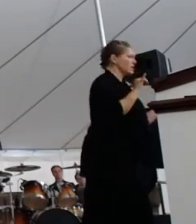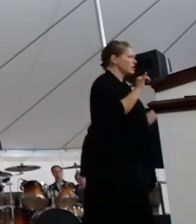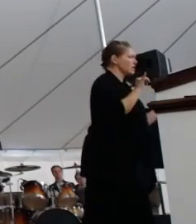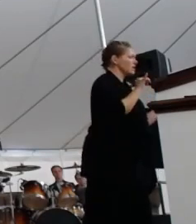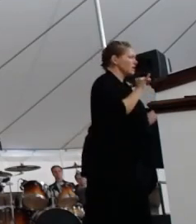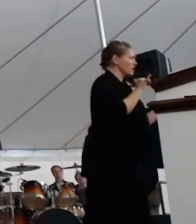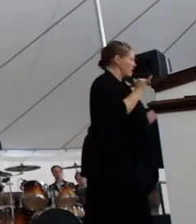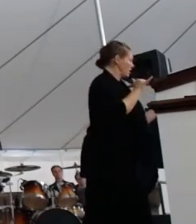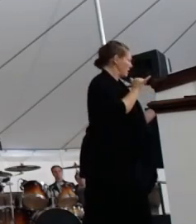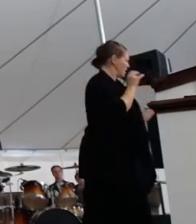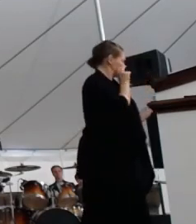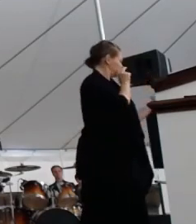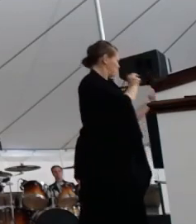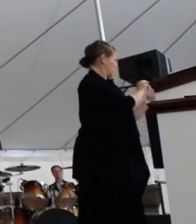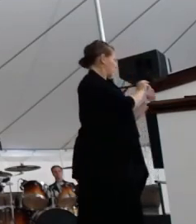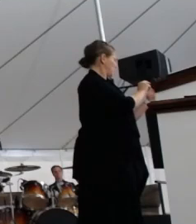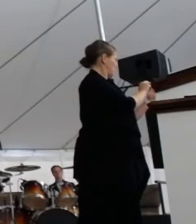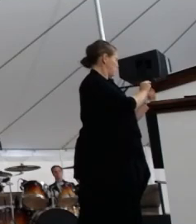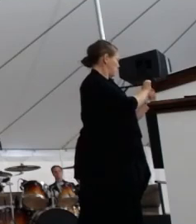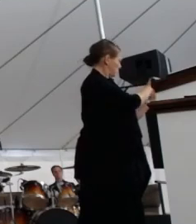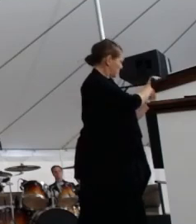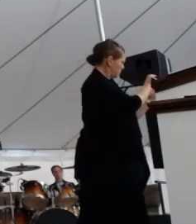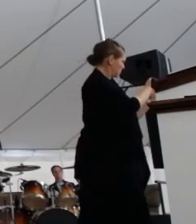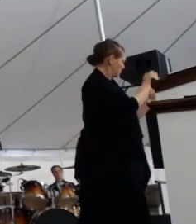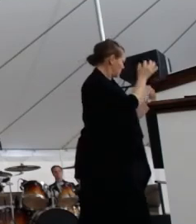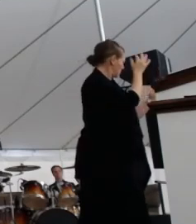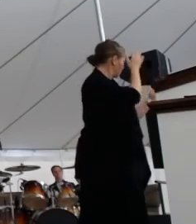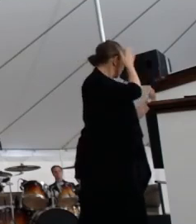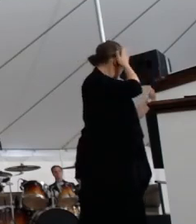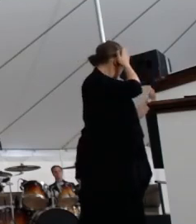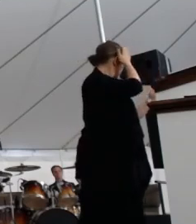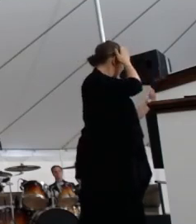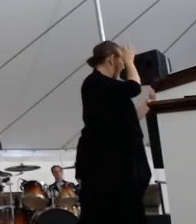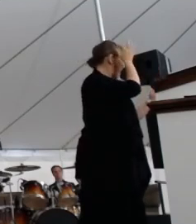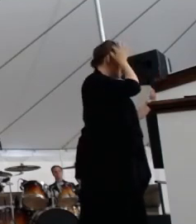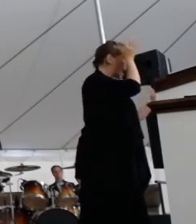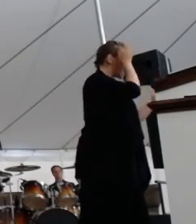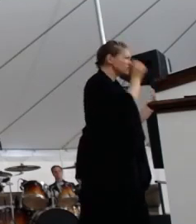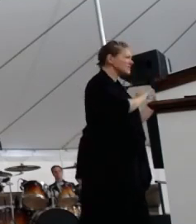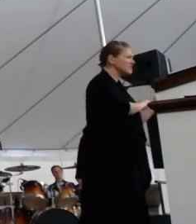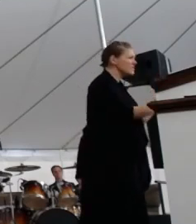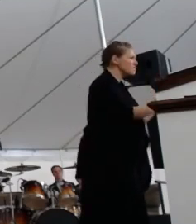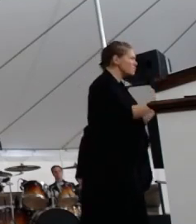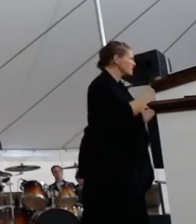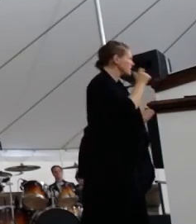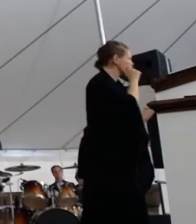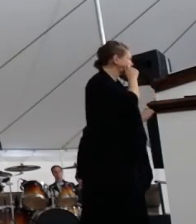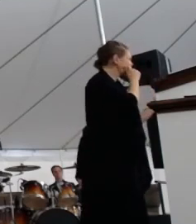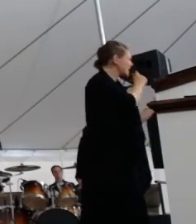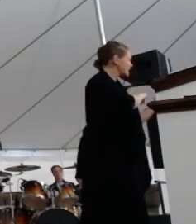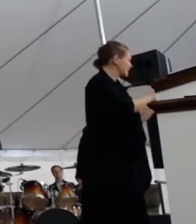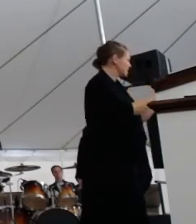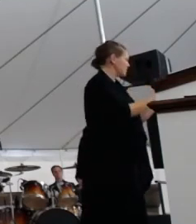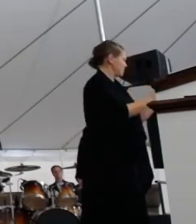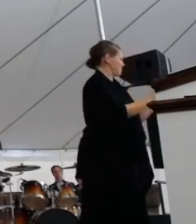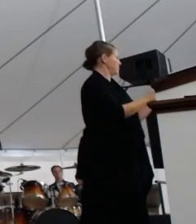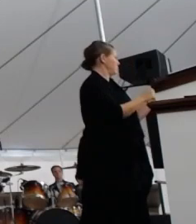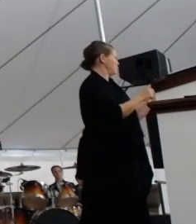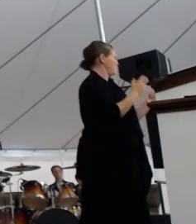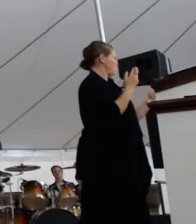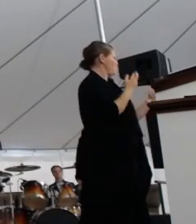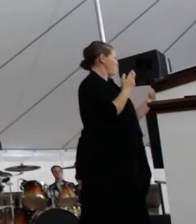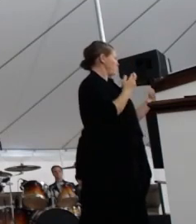And the hair and the skin, and she, even in the dirt and grime, she began to realize there's something